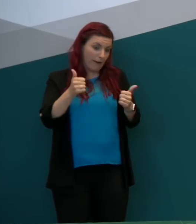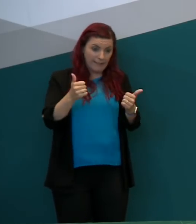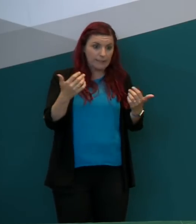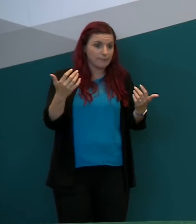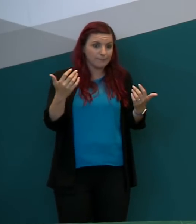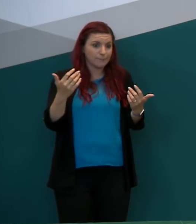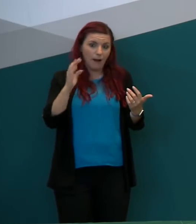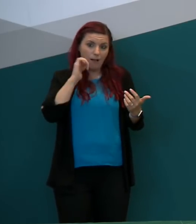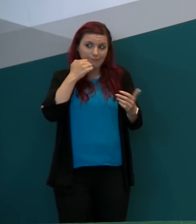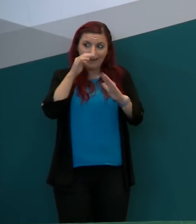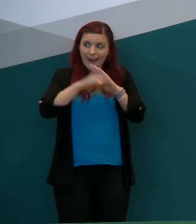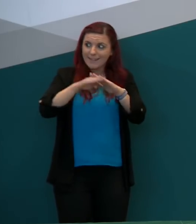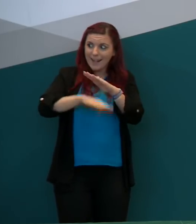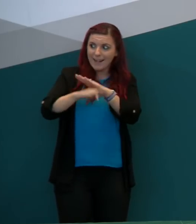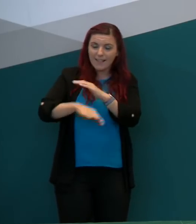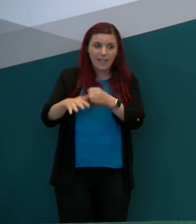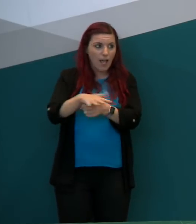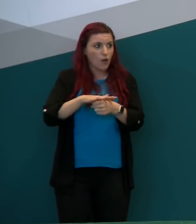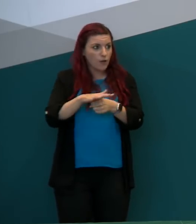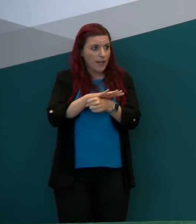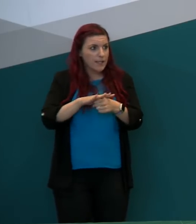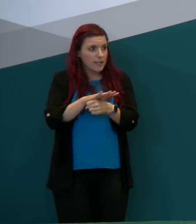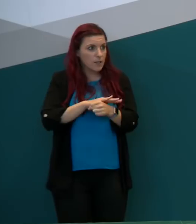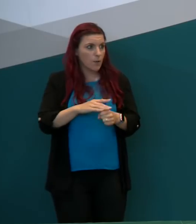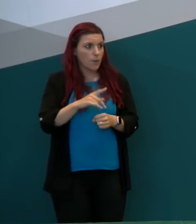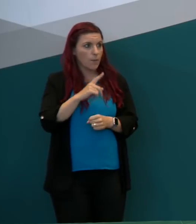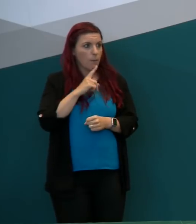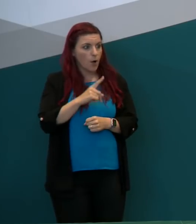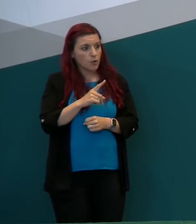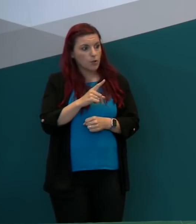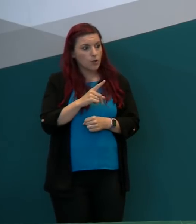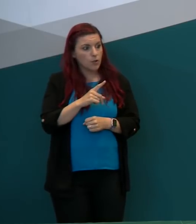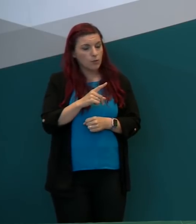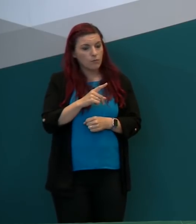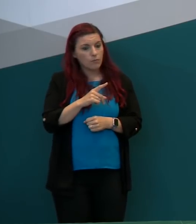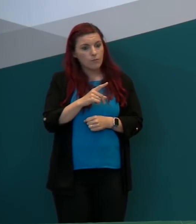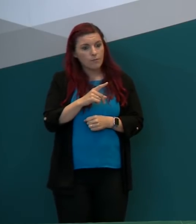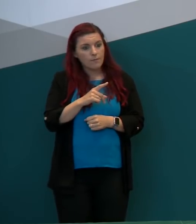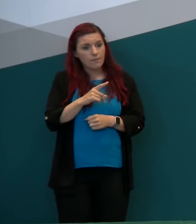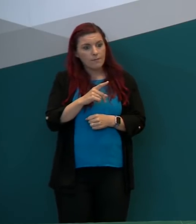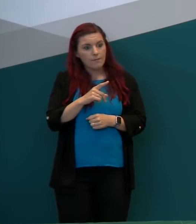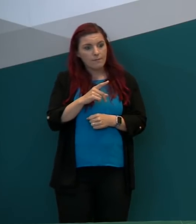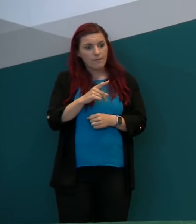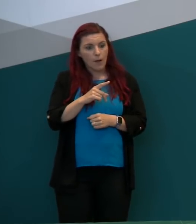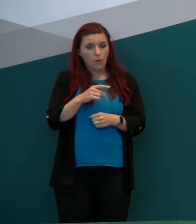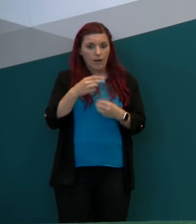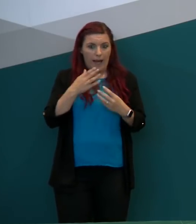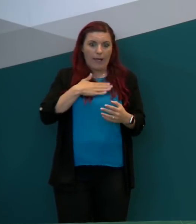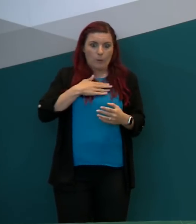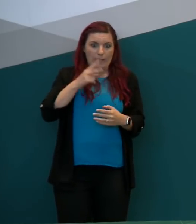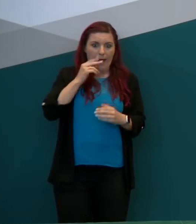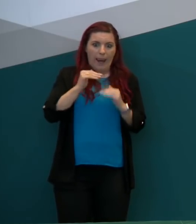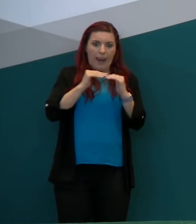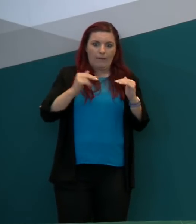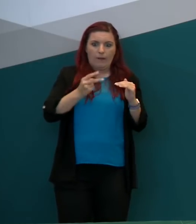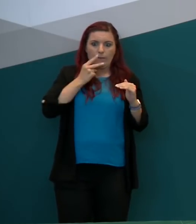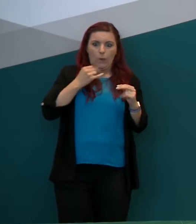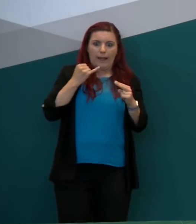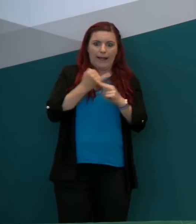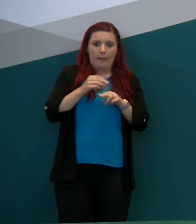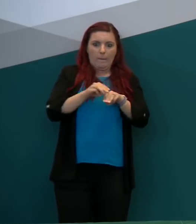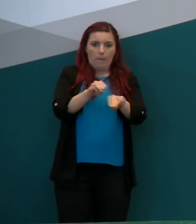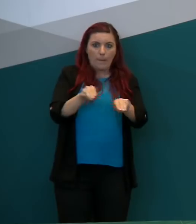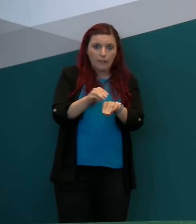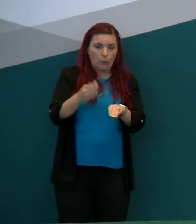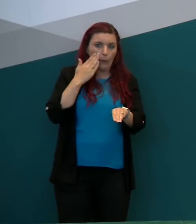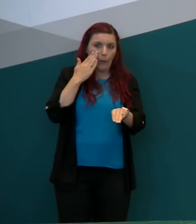activity that we'd like to see the levels of smoking in the population driven down as much as possible. And cigarette smoke is something we